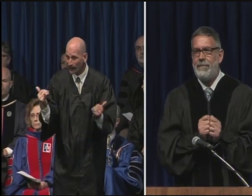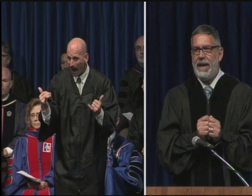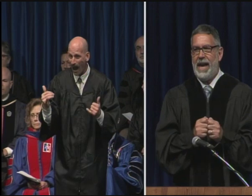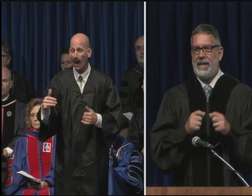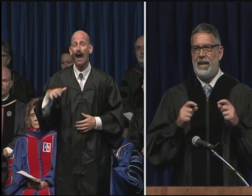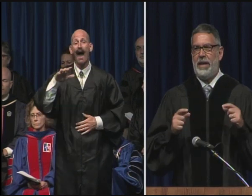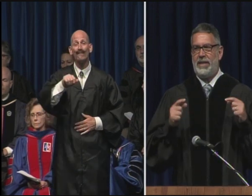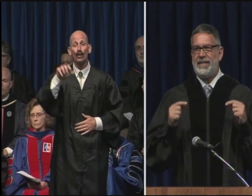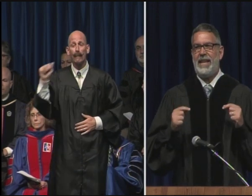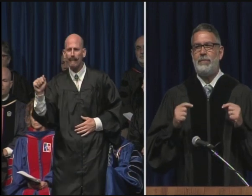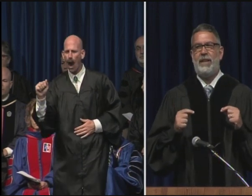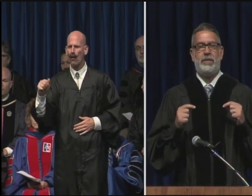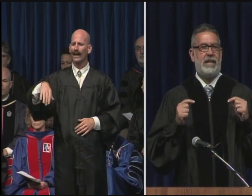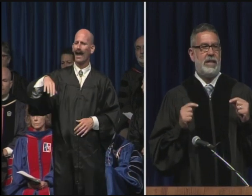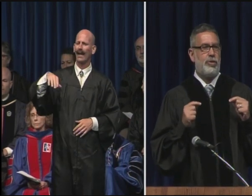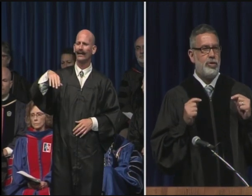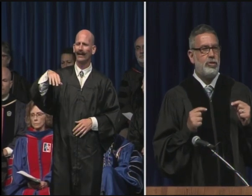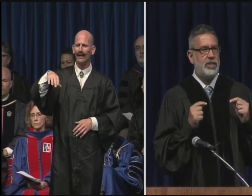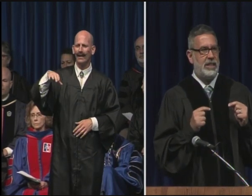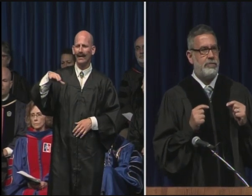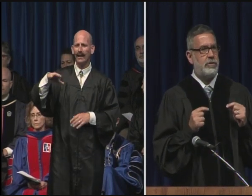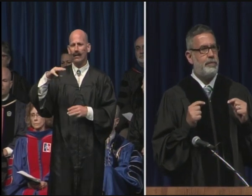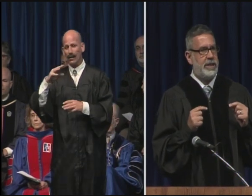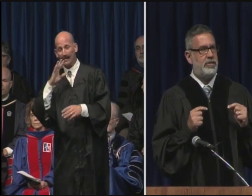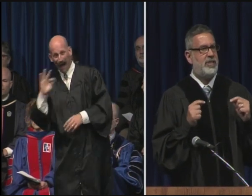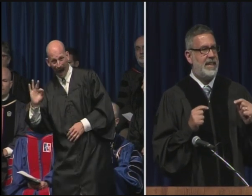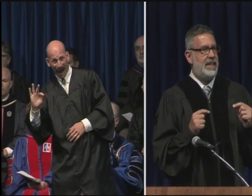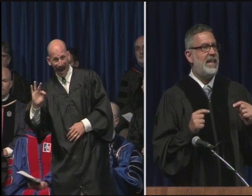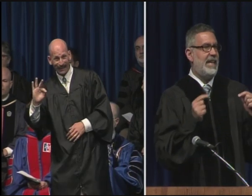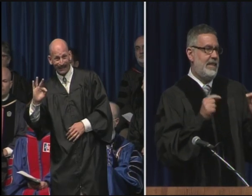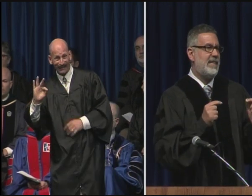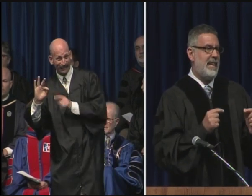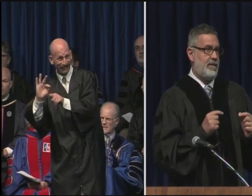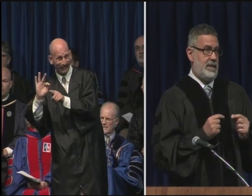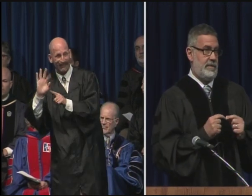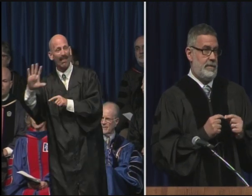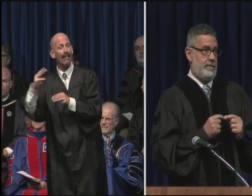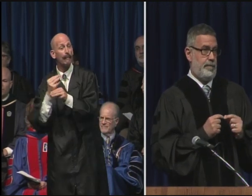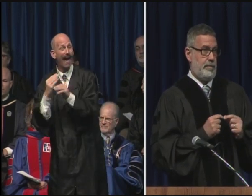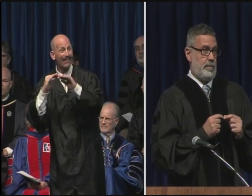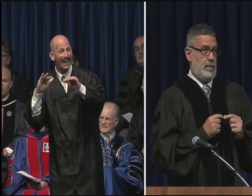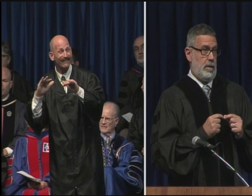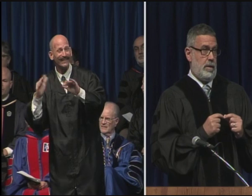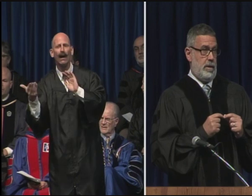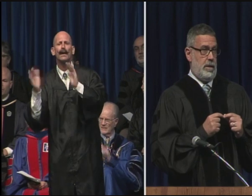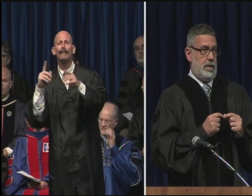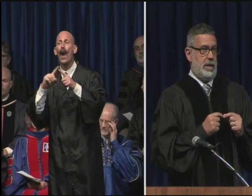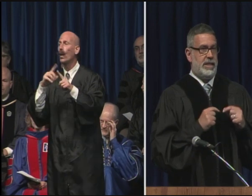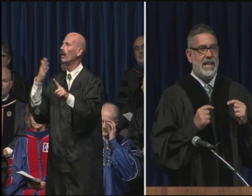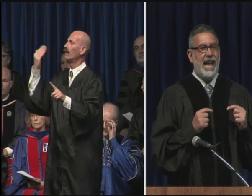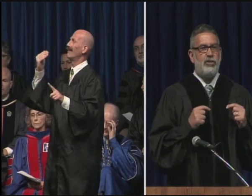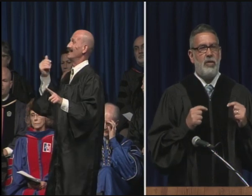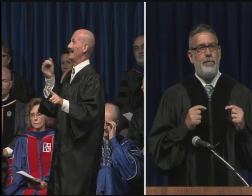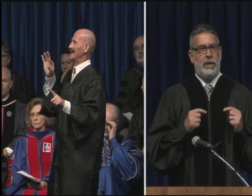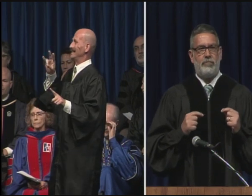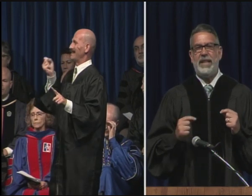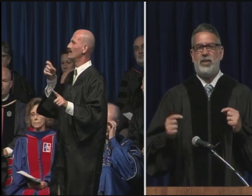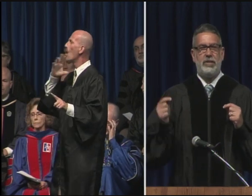math at about the same level that their 13-year-old peers did in the 70s. Today, dropout rates are